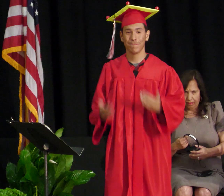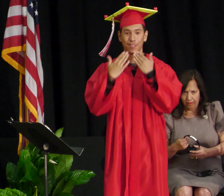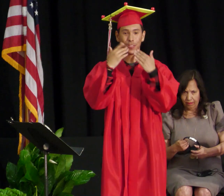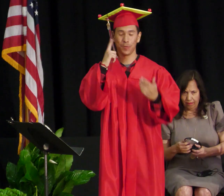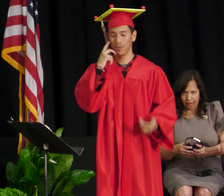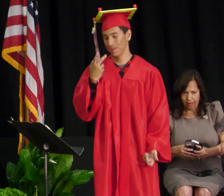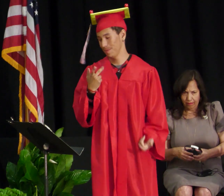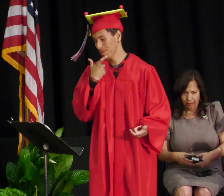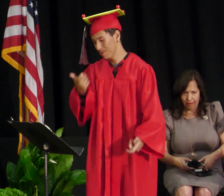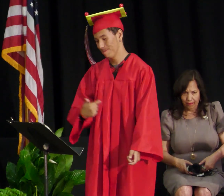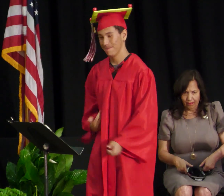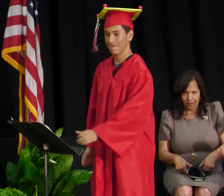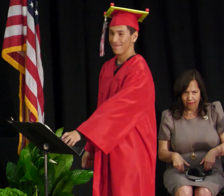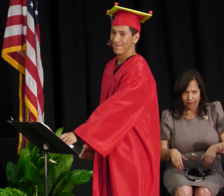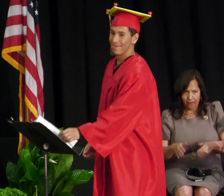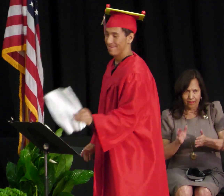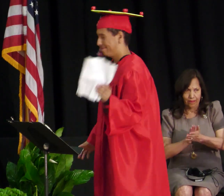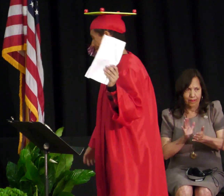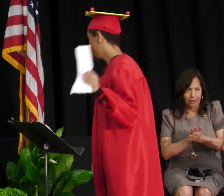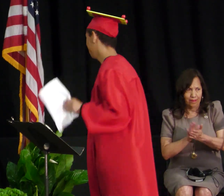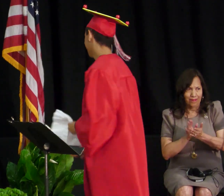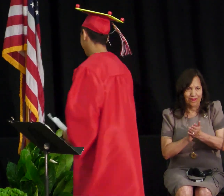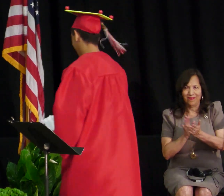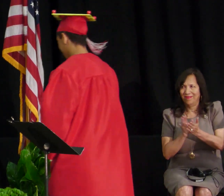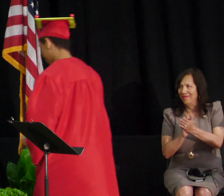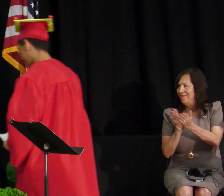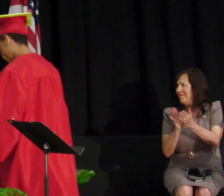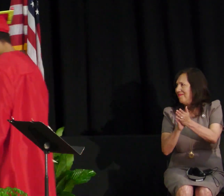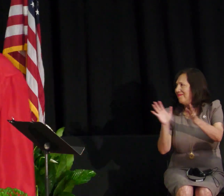luck on your journey. Thanks for listening.